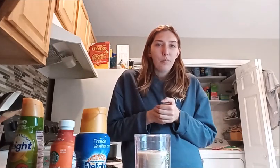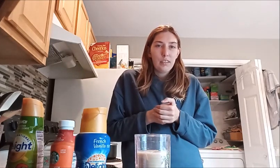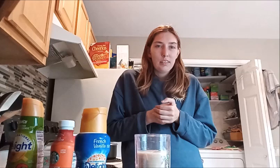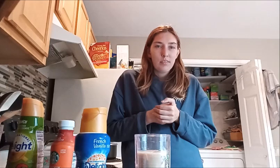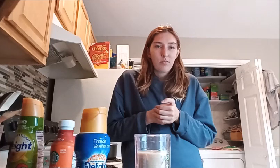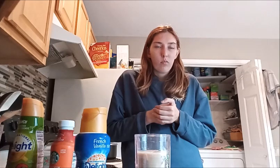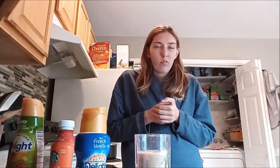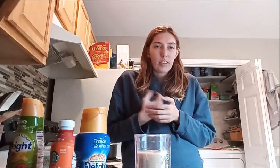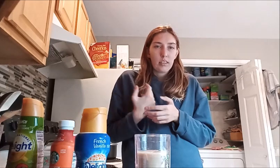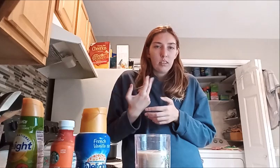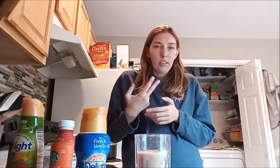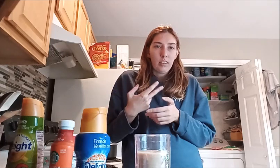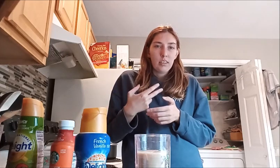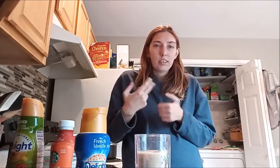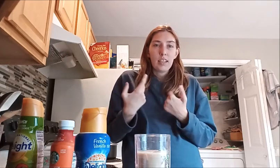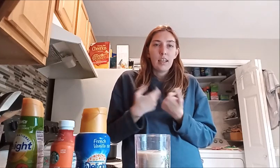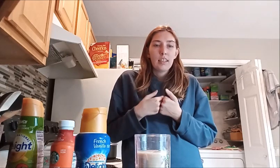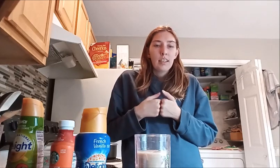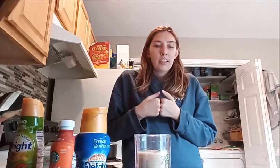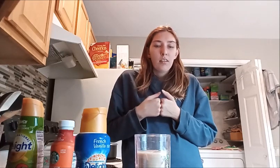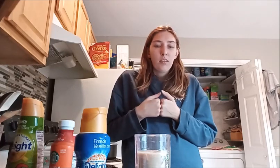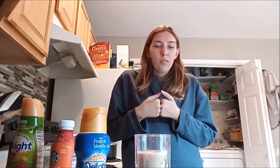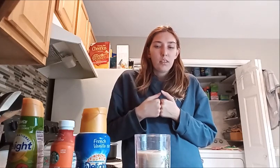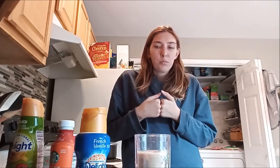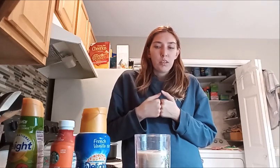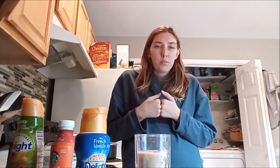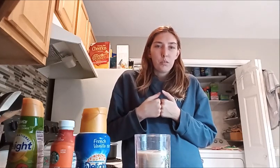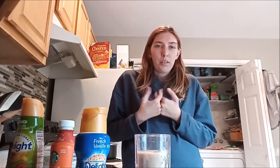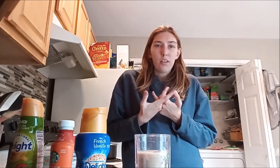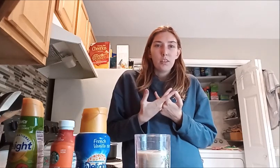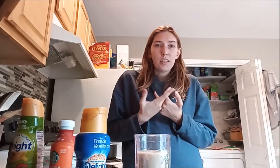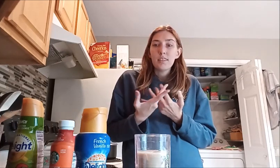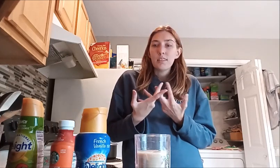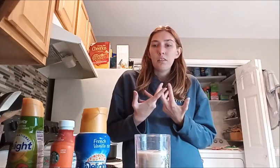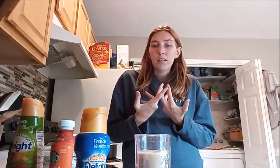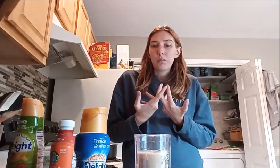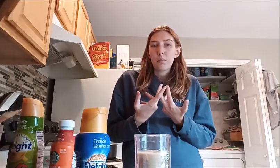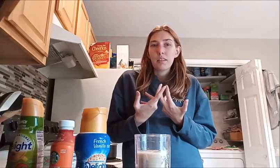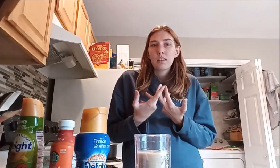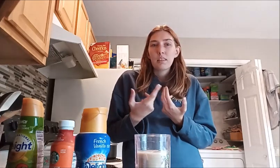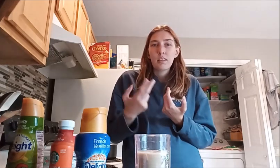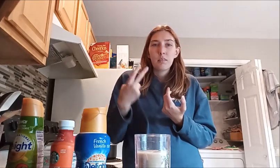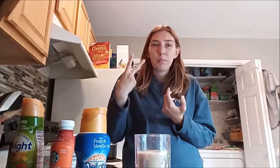So yeah, there's that. I wanted to surprise him to my knowledge. He doesn't know that I'm coming. Peace out. See you guys later.